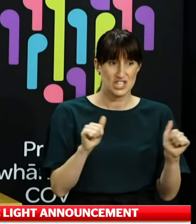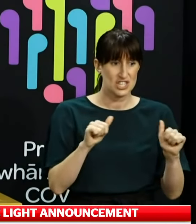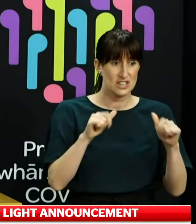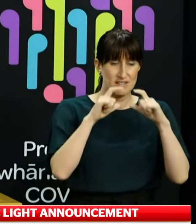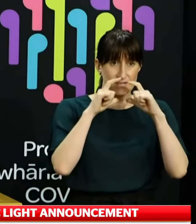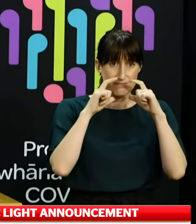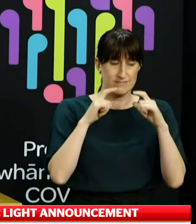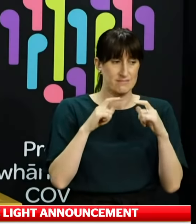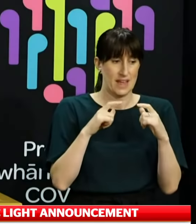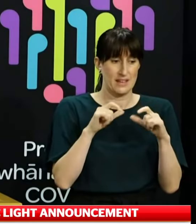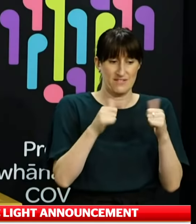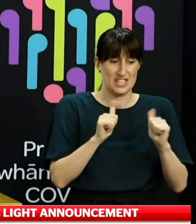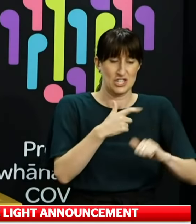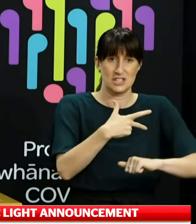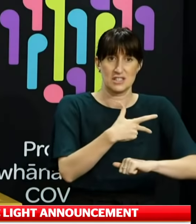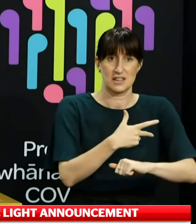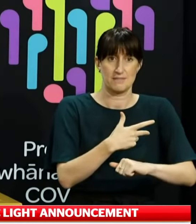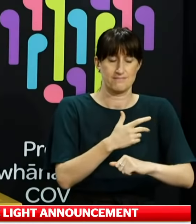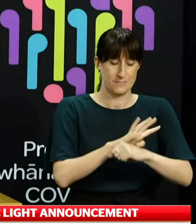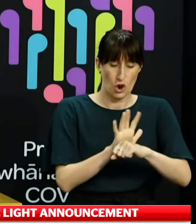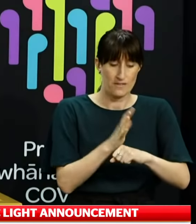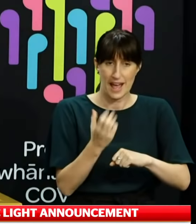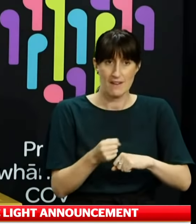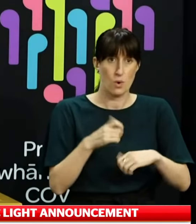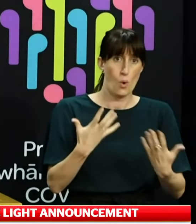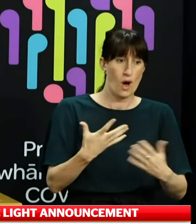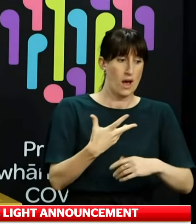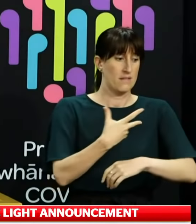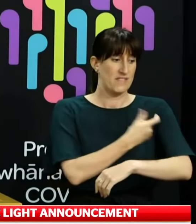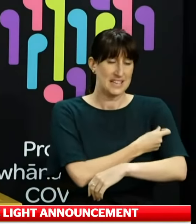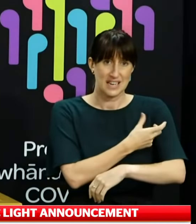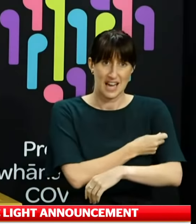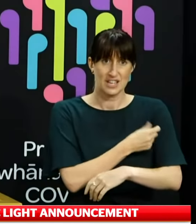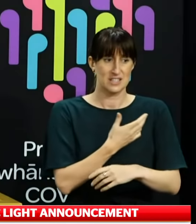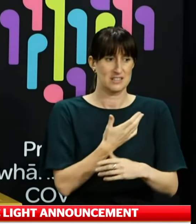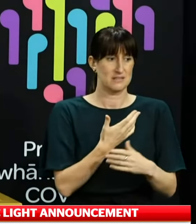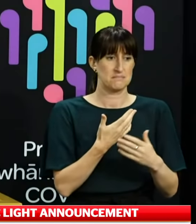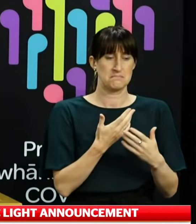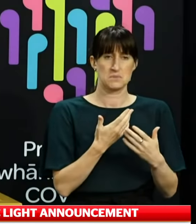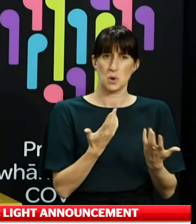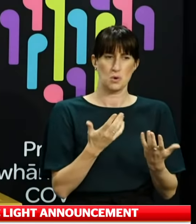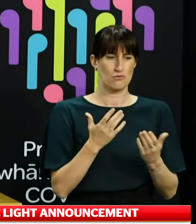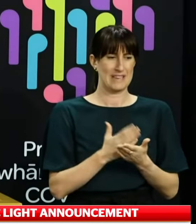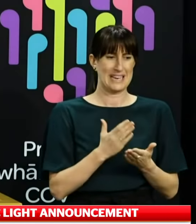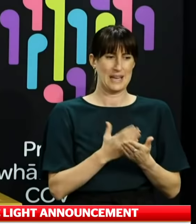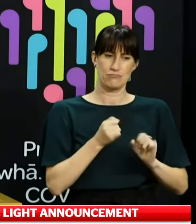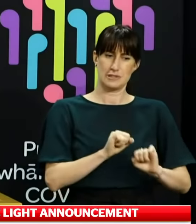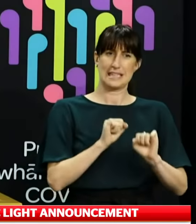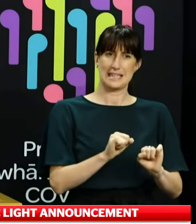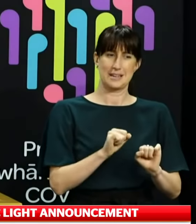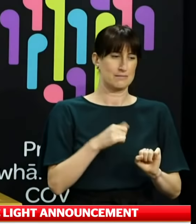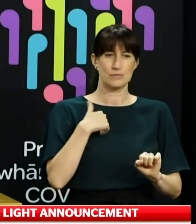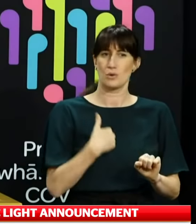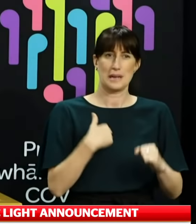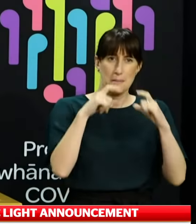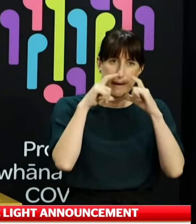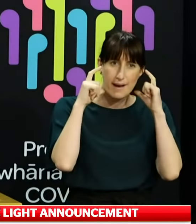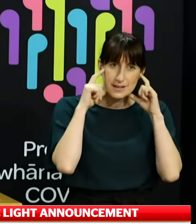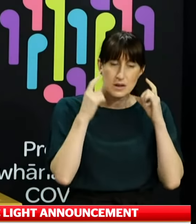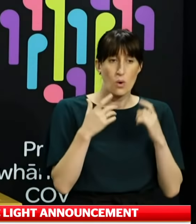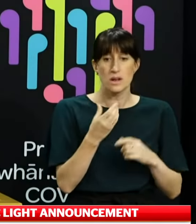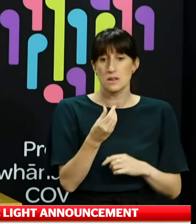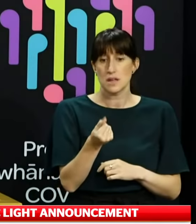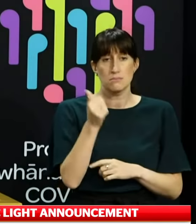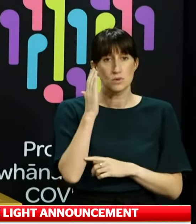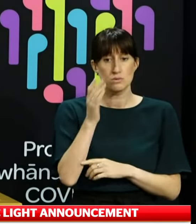of vaccination or high rates of natural immunity through people who have had COVID-19. Others might not be experiencing outbreaks at all.